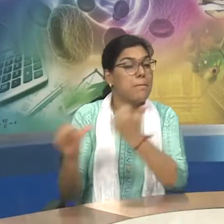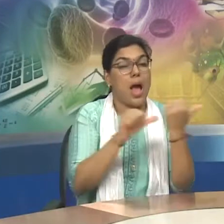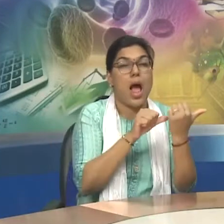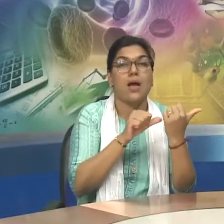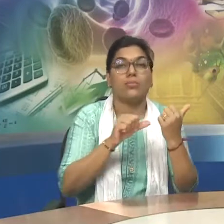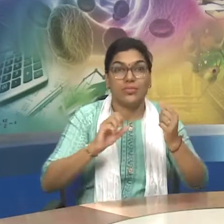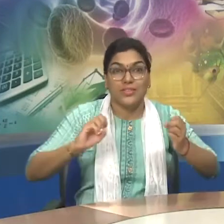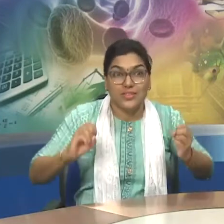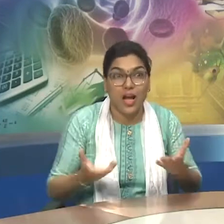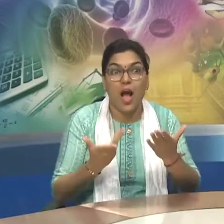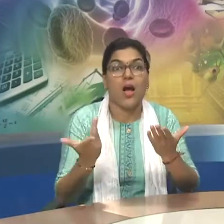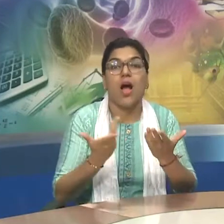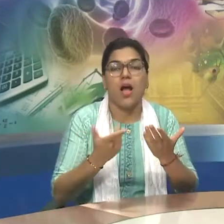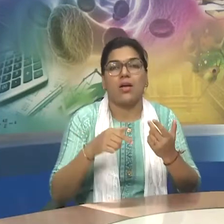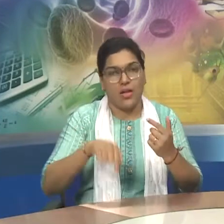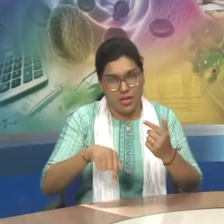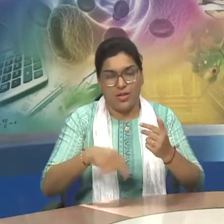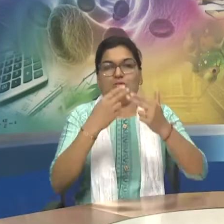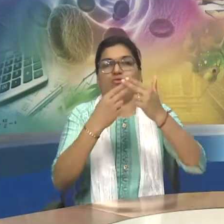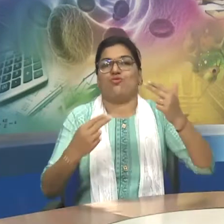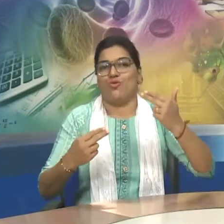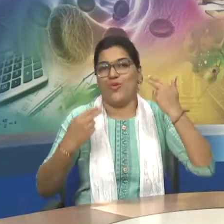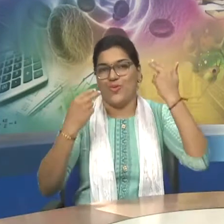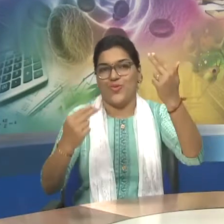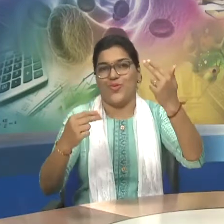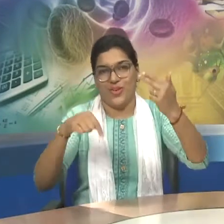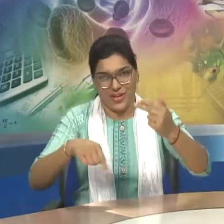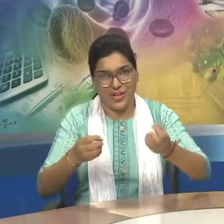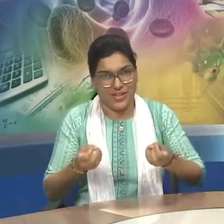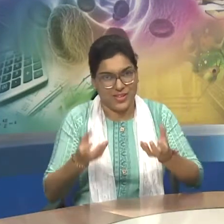That is called restoring childhood.